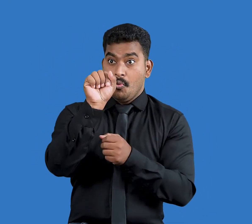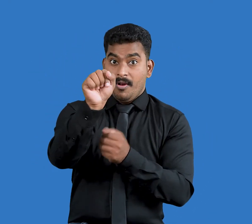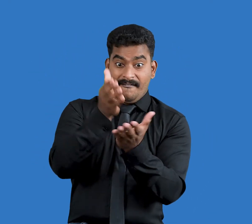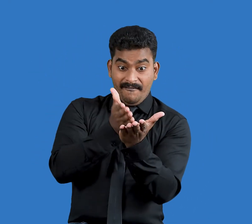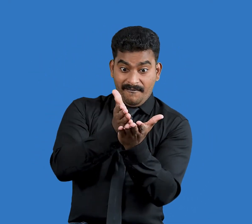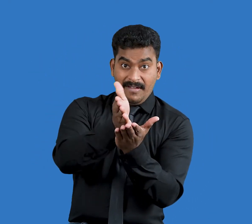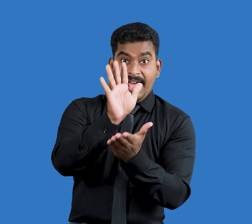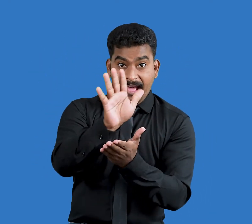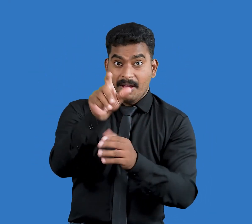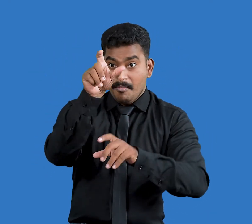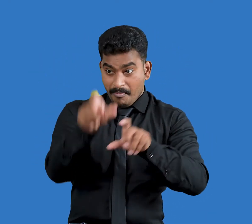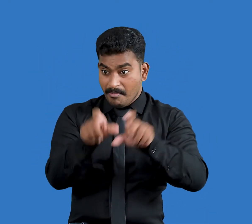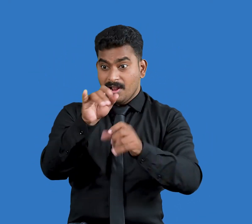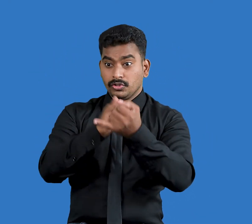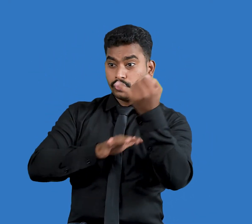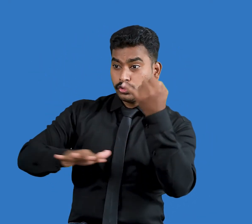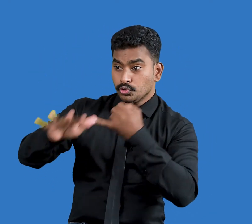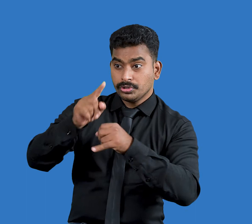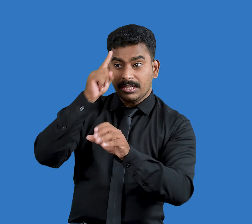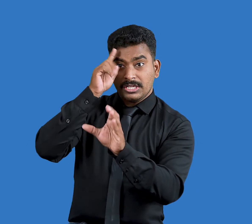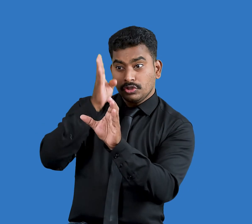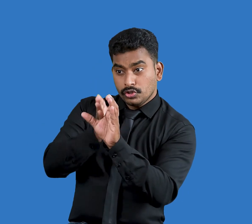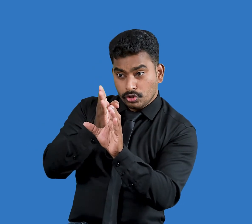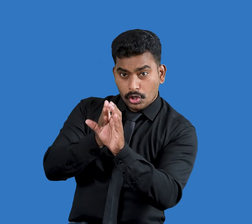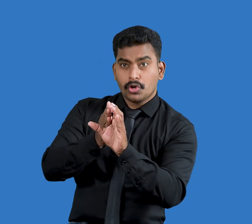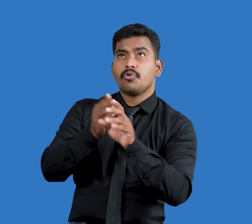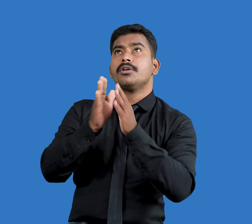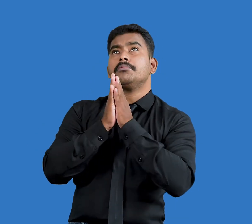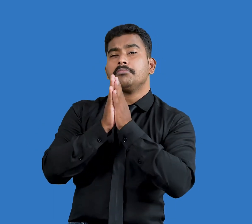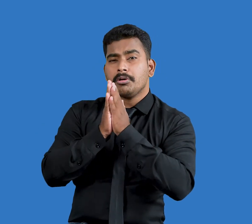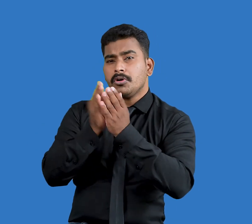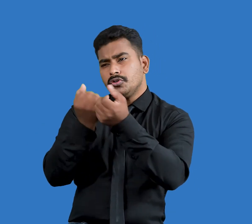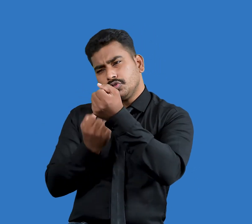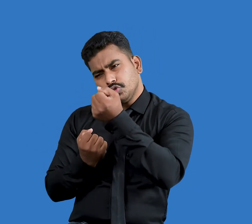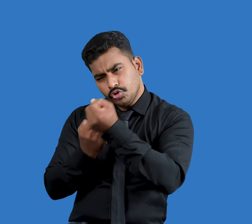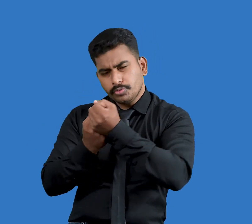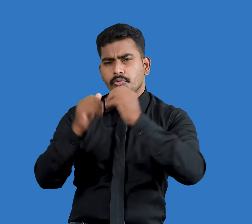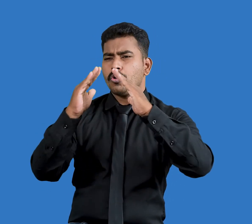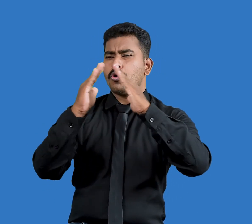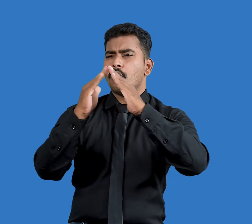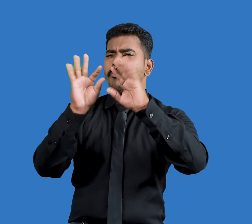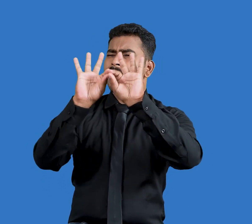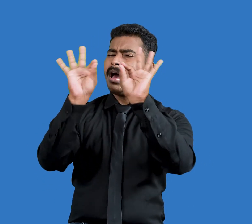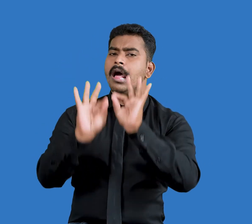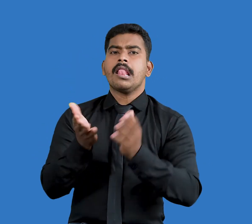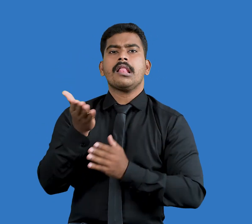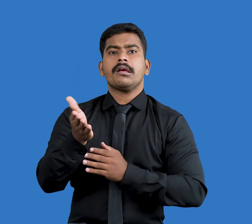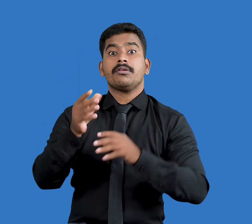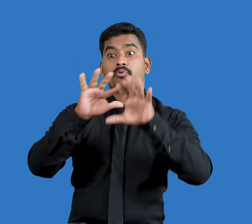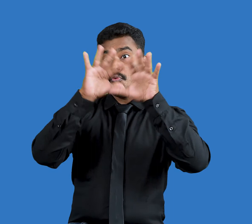such conditions and provide physical, social, mental, and spiritual support in the home